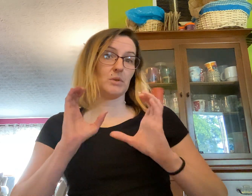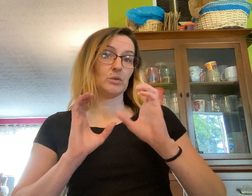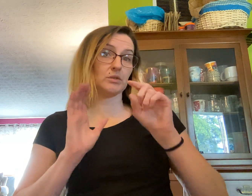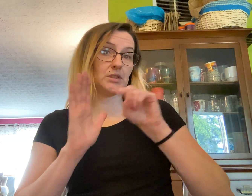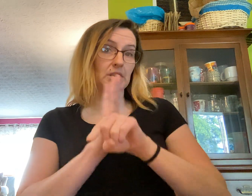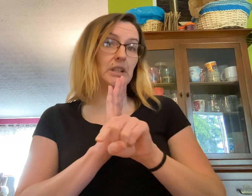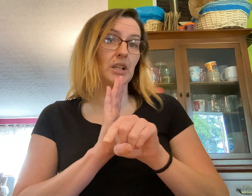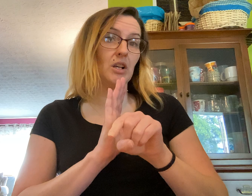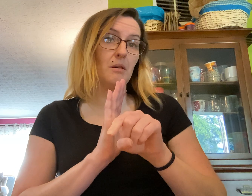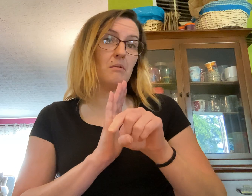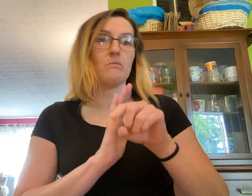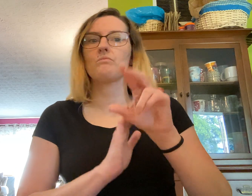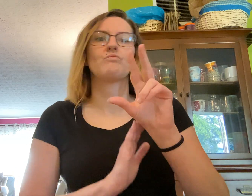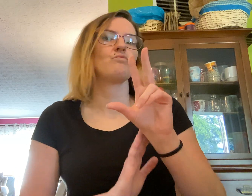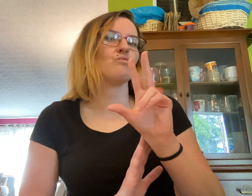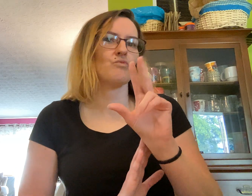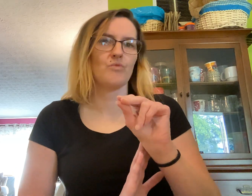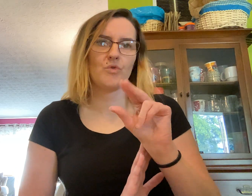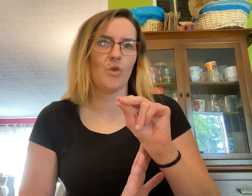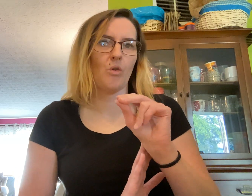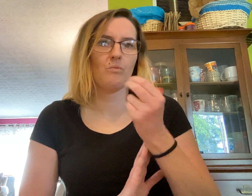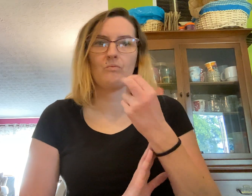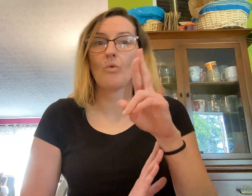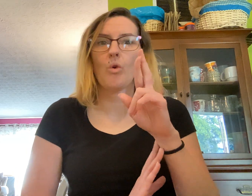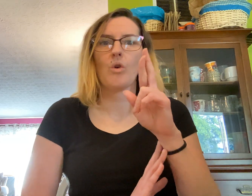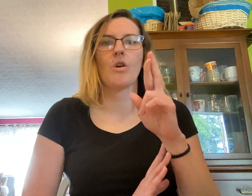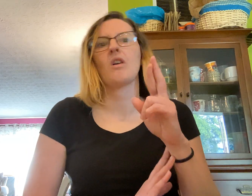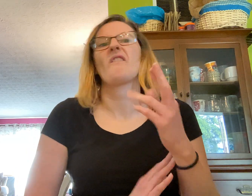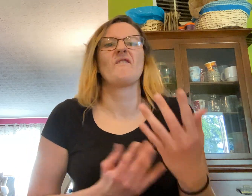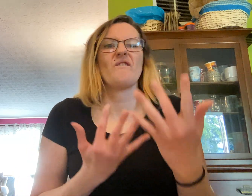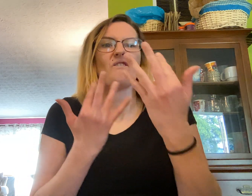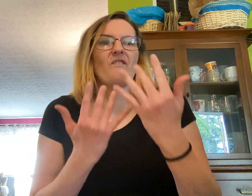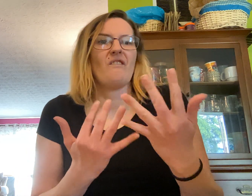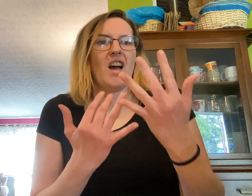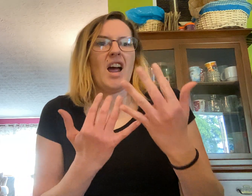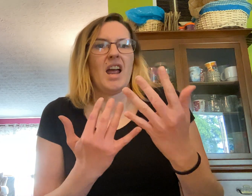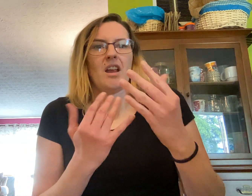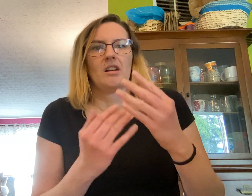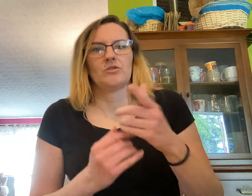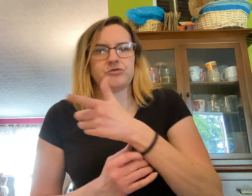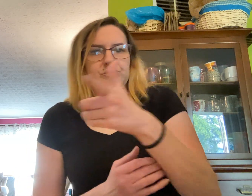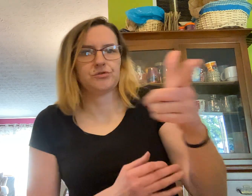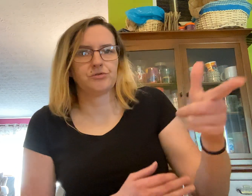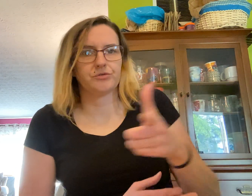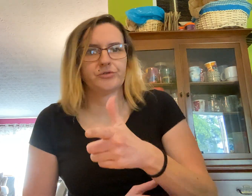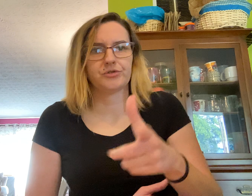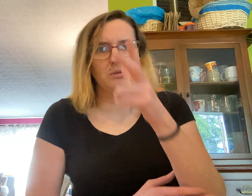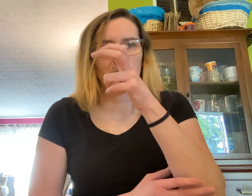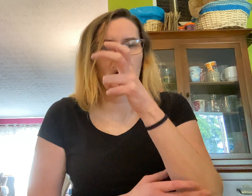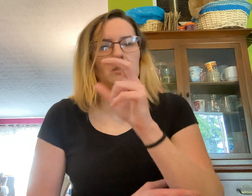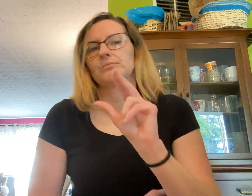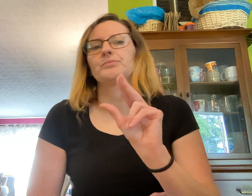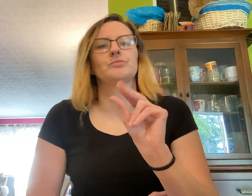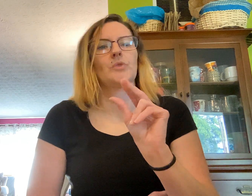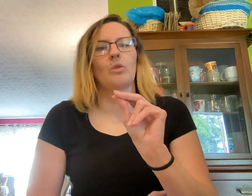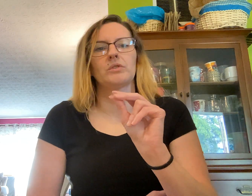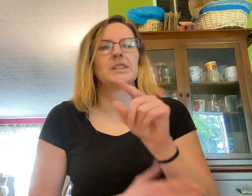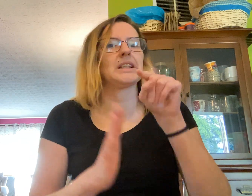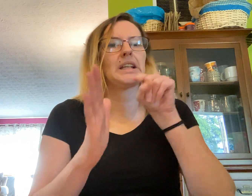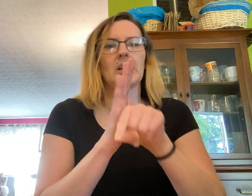to check your car for stray bugs or egg masses. Any of the ones that you didn't smack down in the